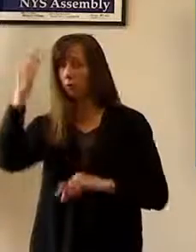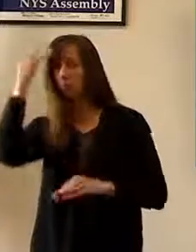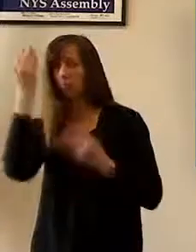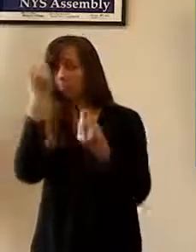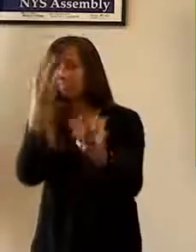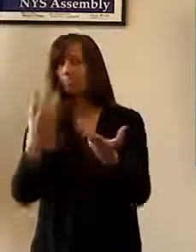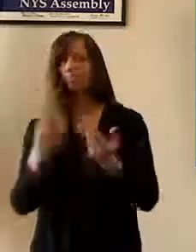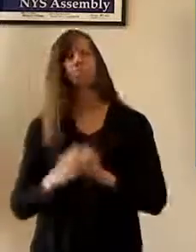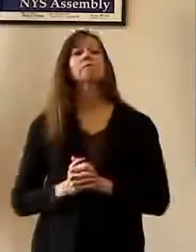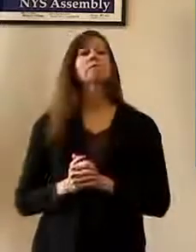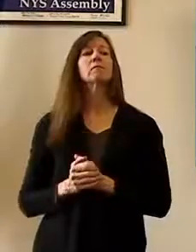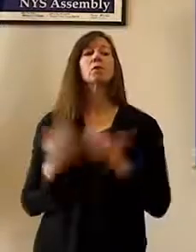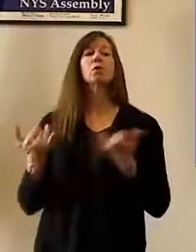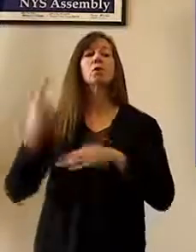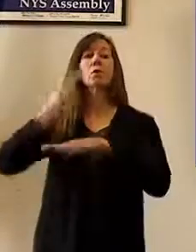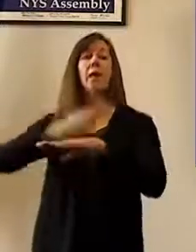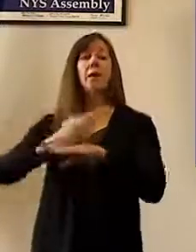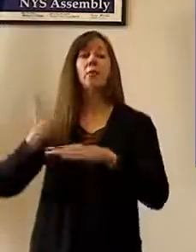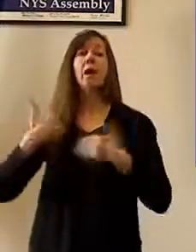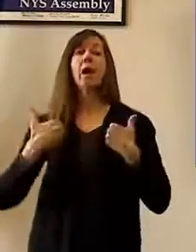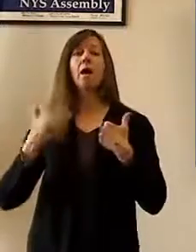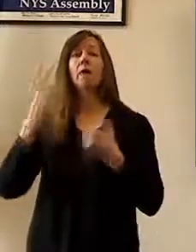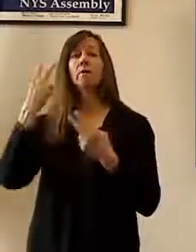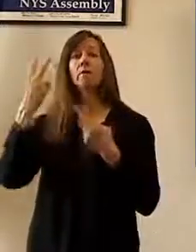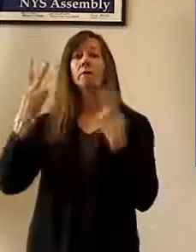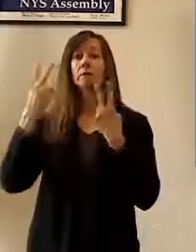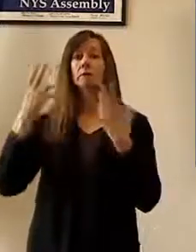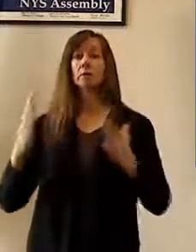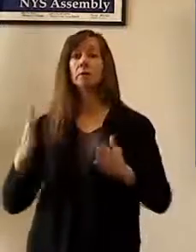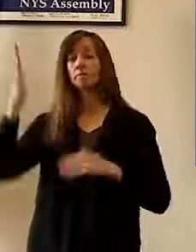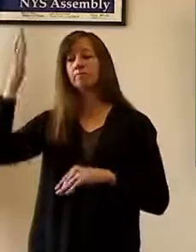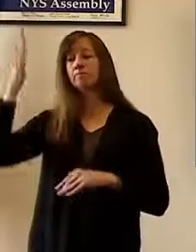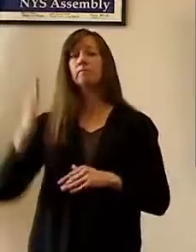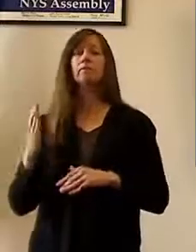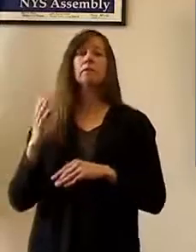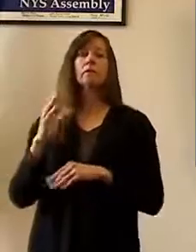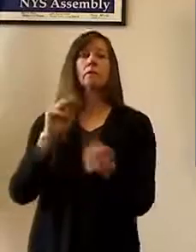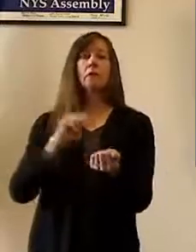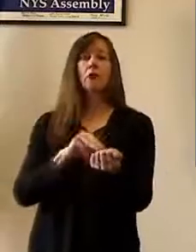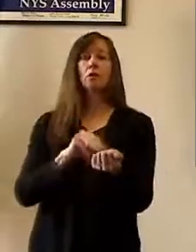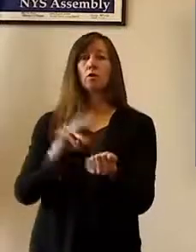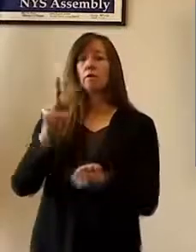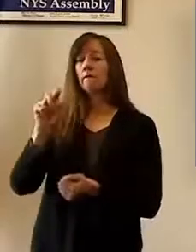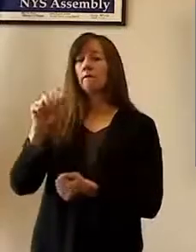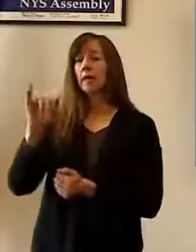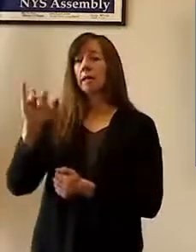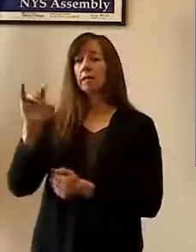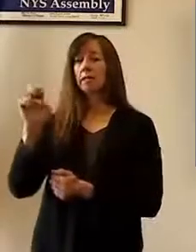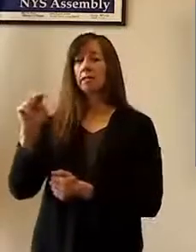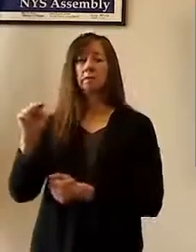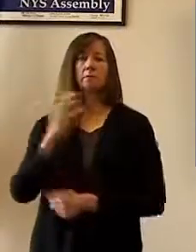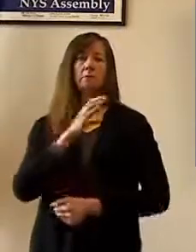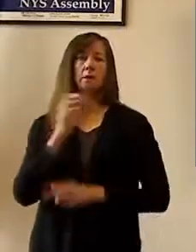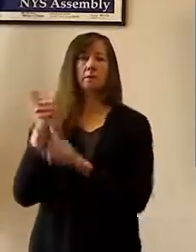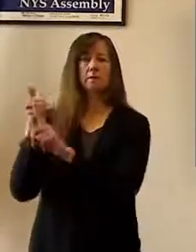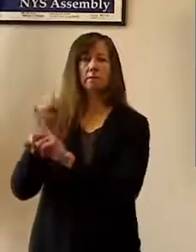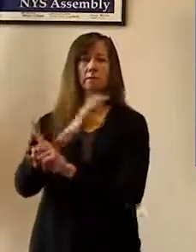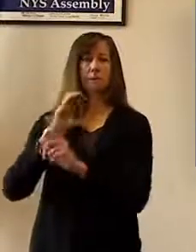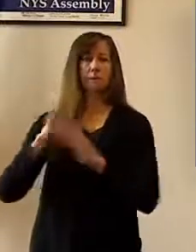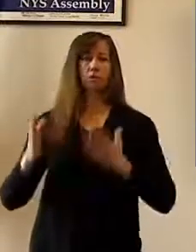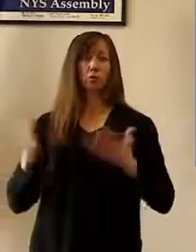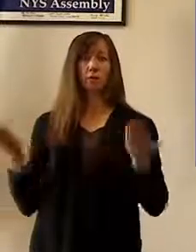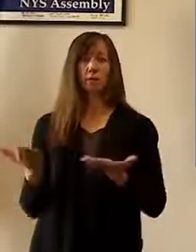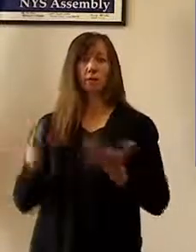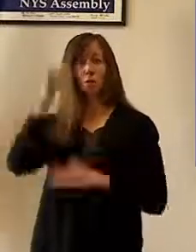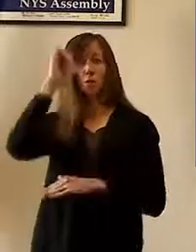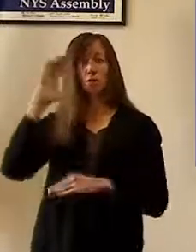joined today by Dr. Adenovector. Dr. Wythian is our Commissioner of Health. I want to get to him in a moment and talk a little bit about,